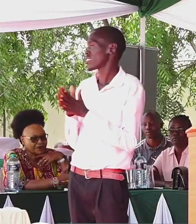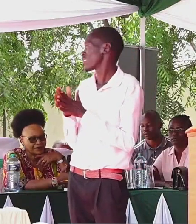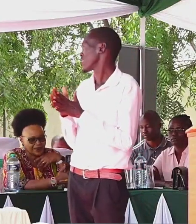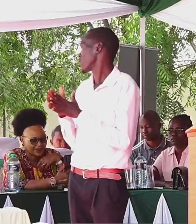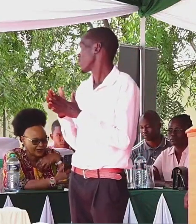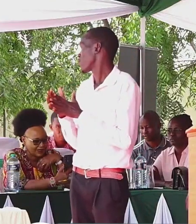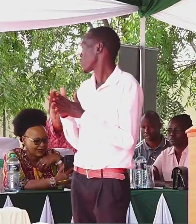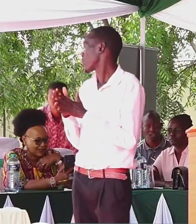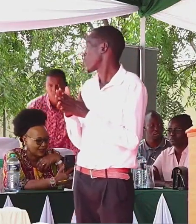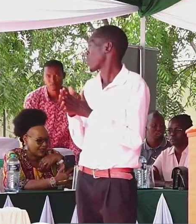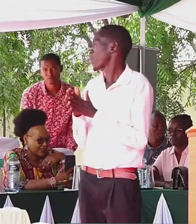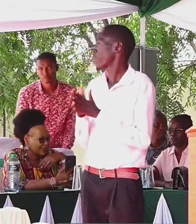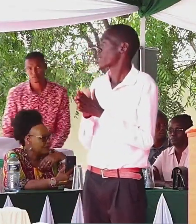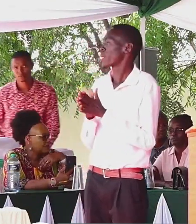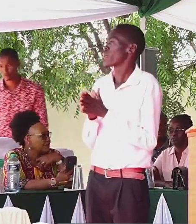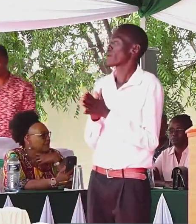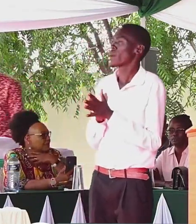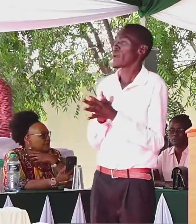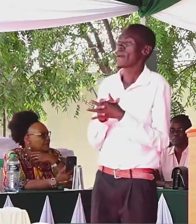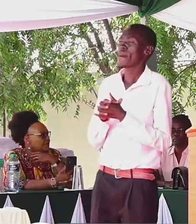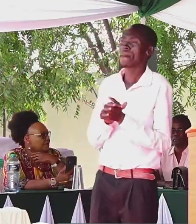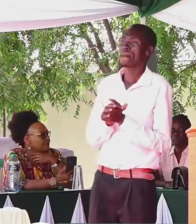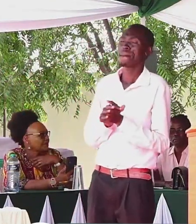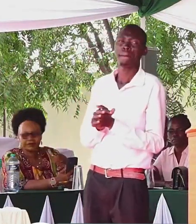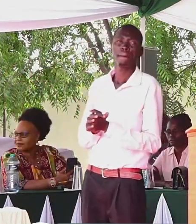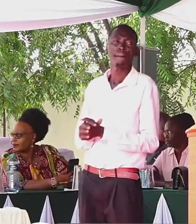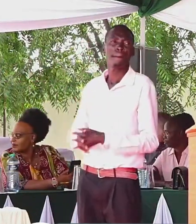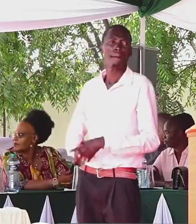You know that you miss me.